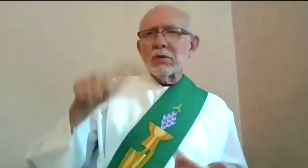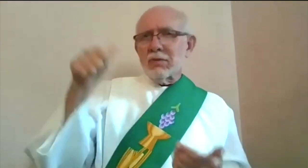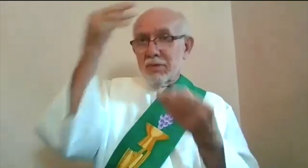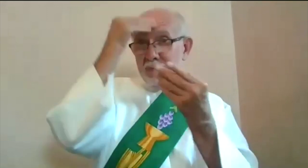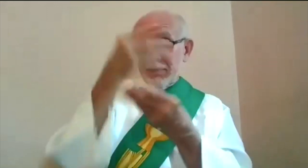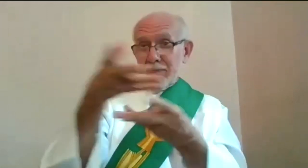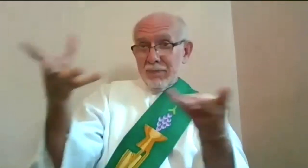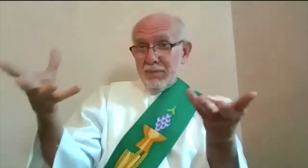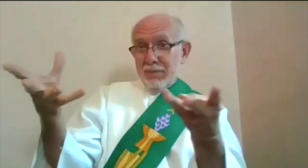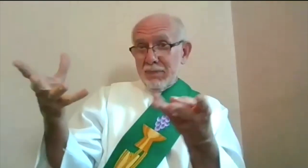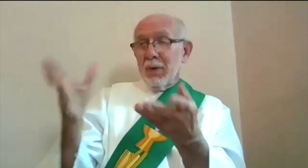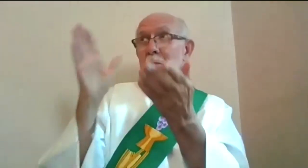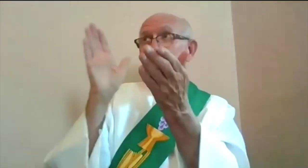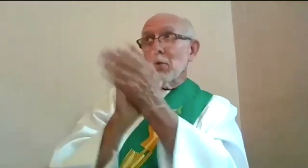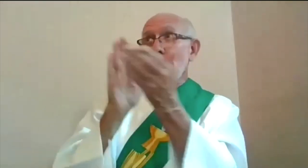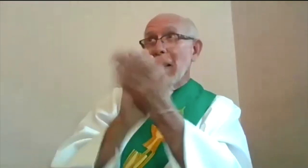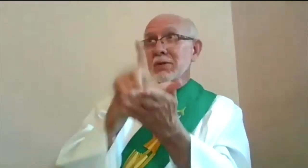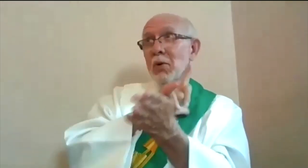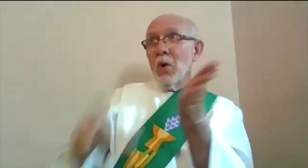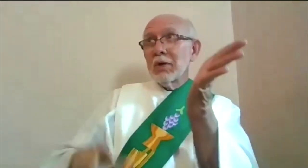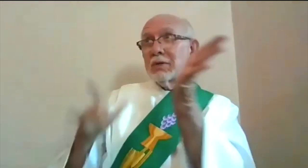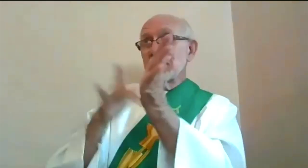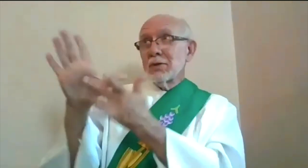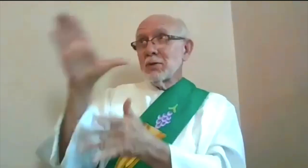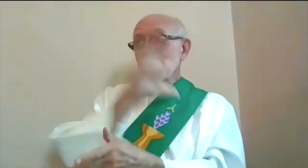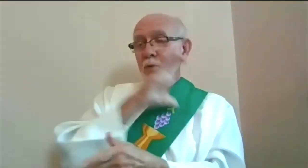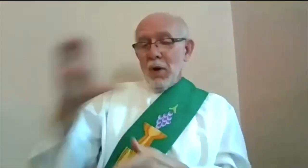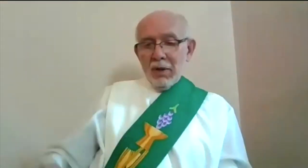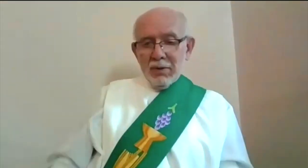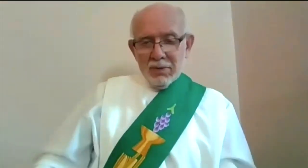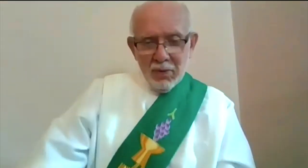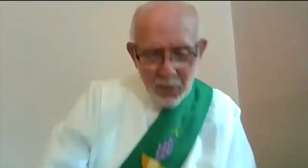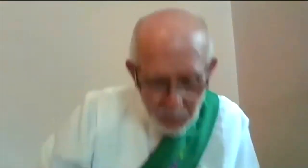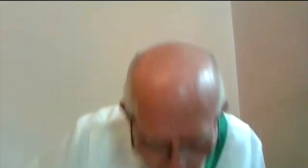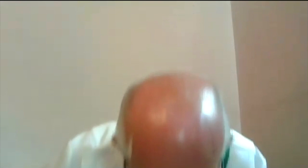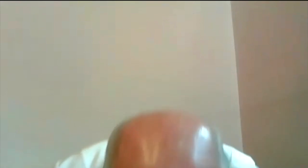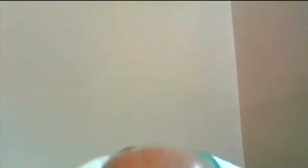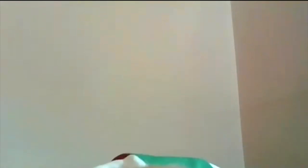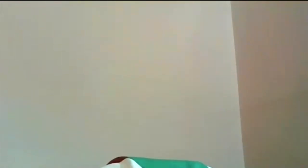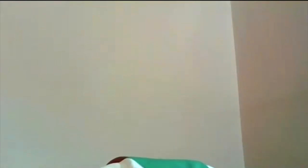The Gospel of the Lord. Praise to you, Lord Jesus Christ.